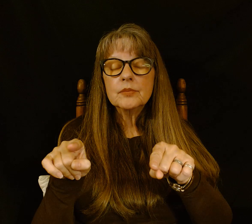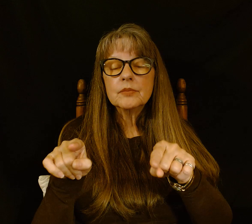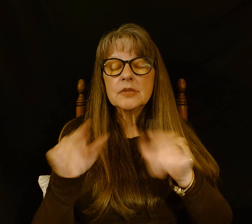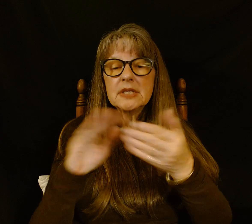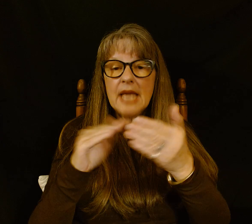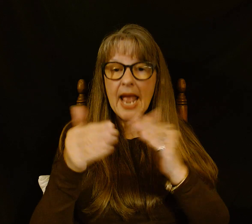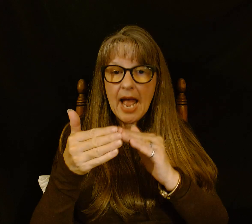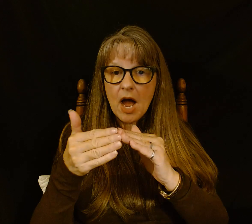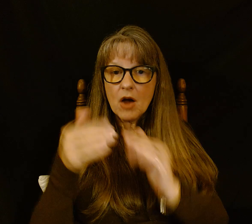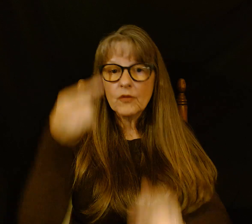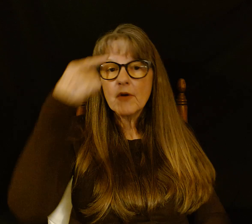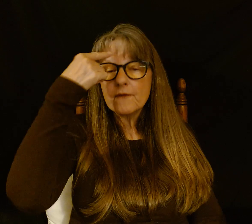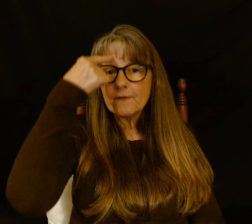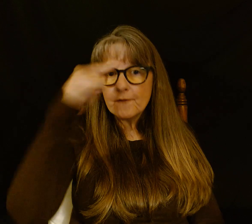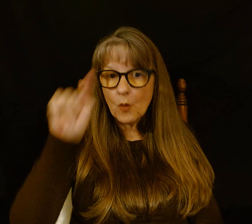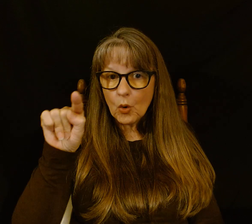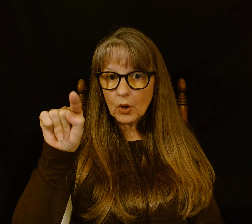to town for